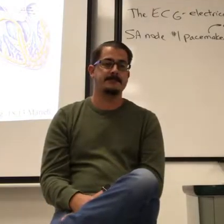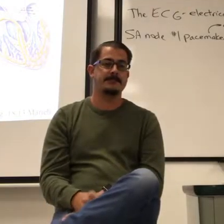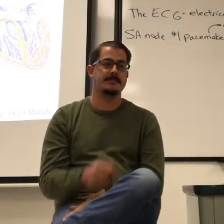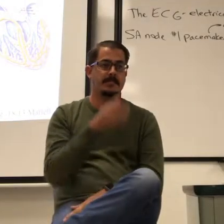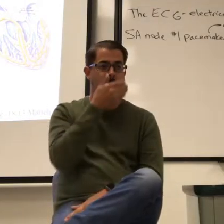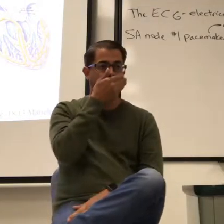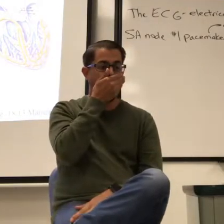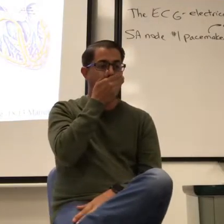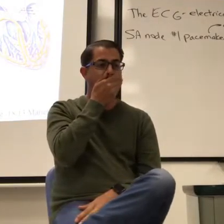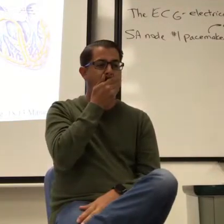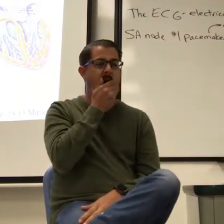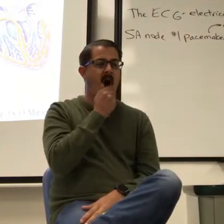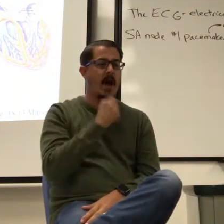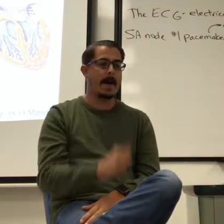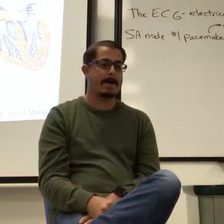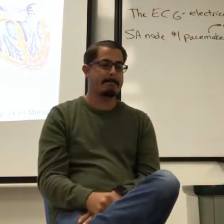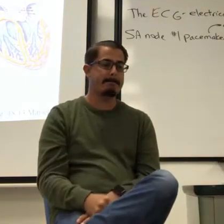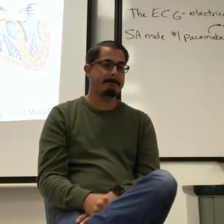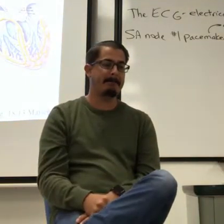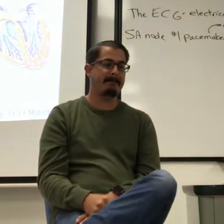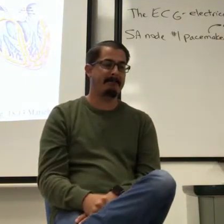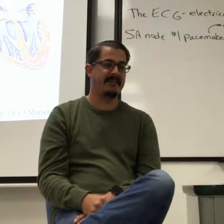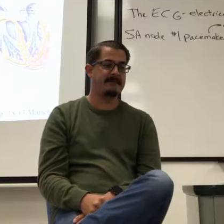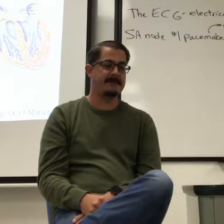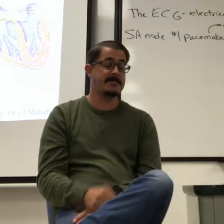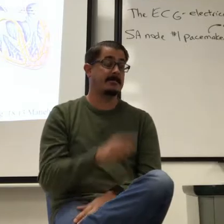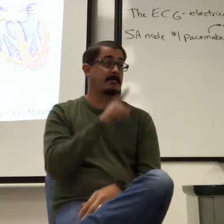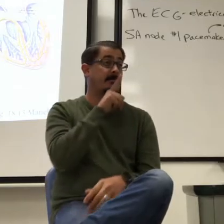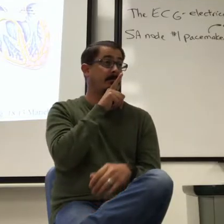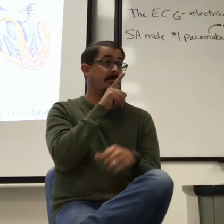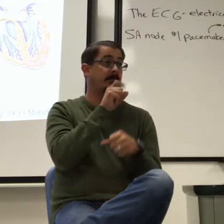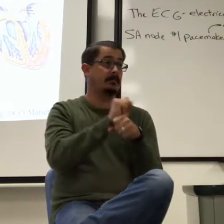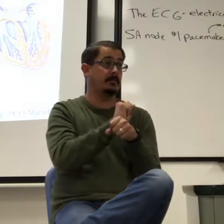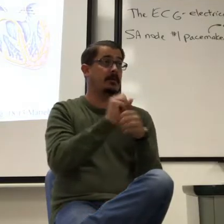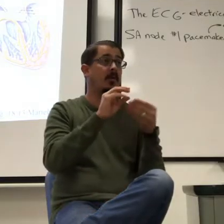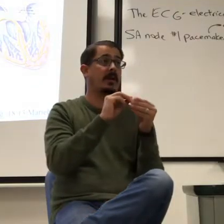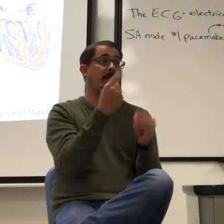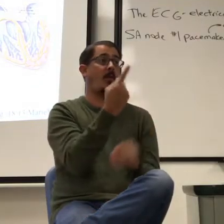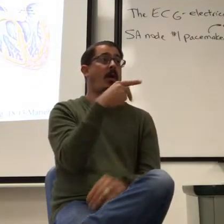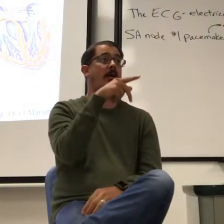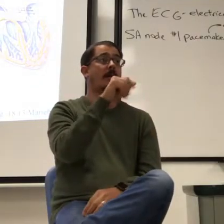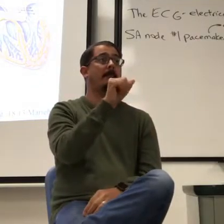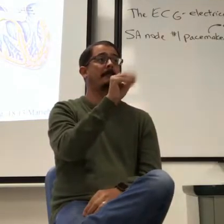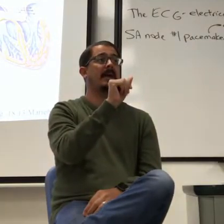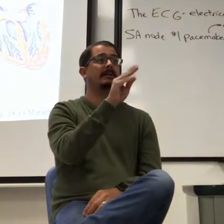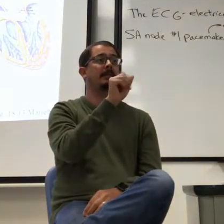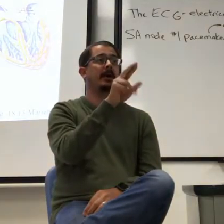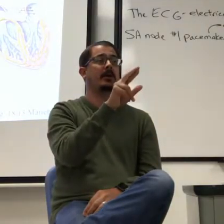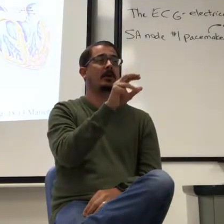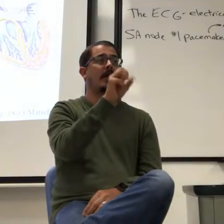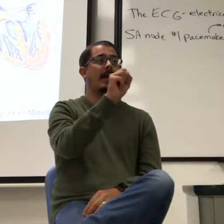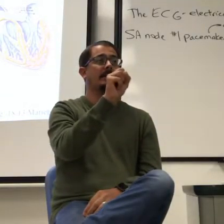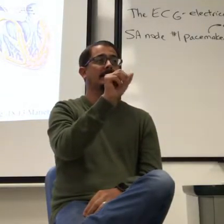APs, action potentials. And actually, so this number one pacemaker, your SA